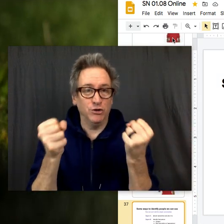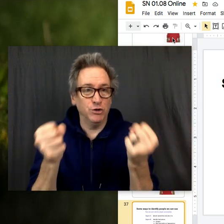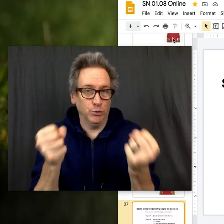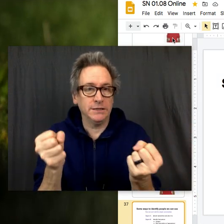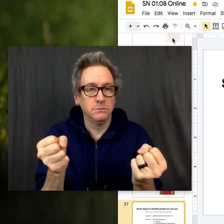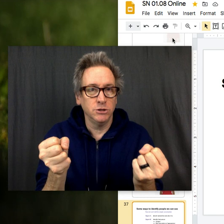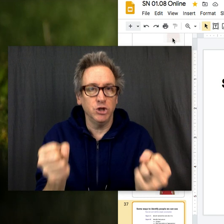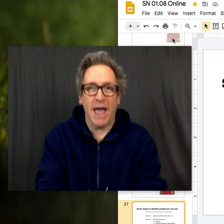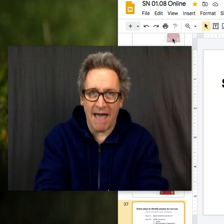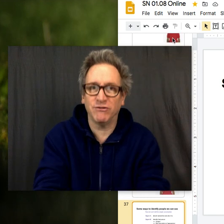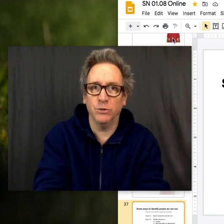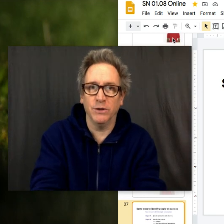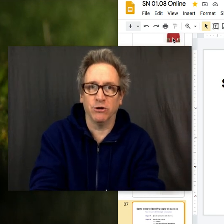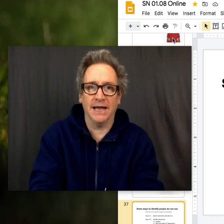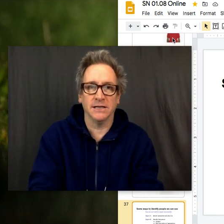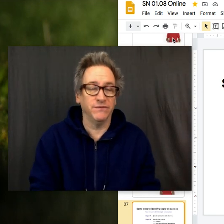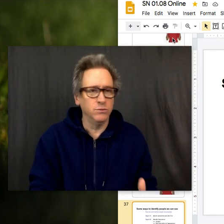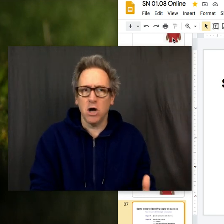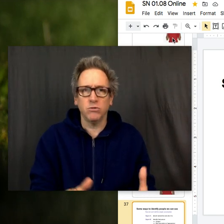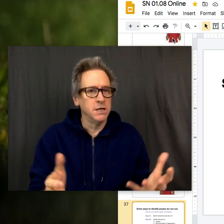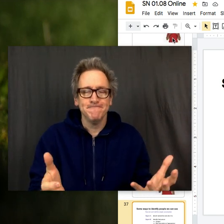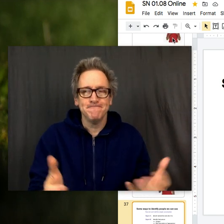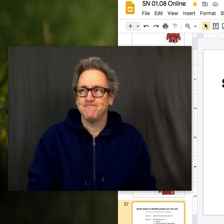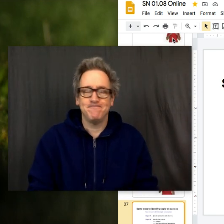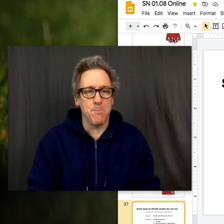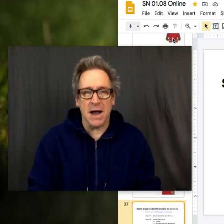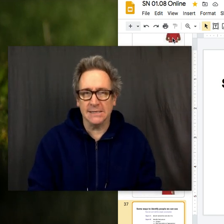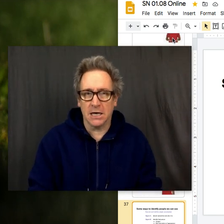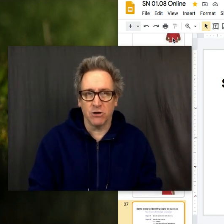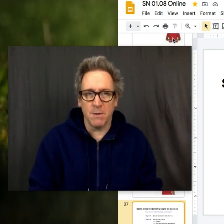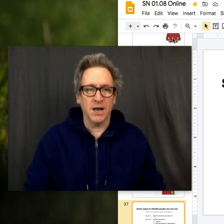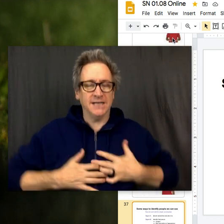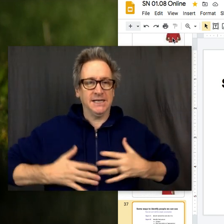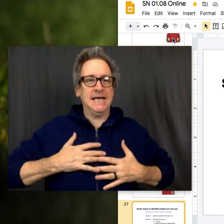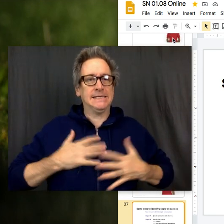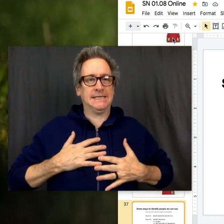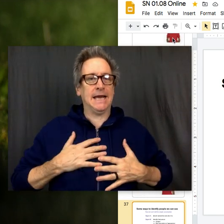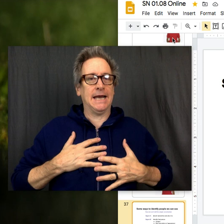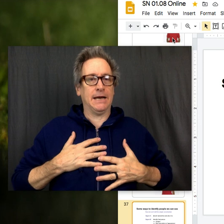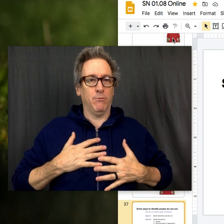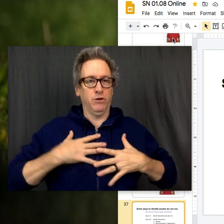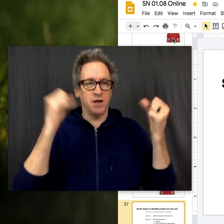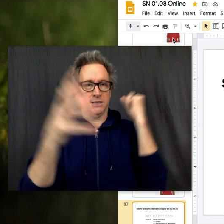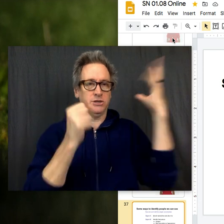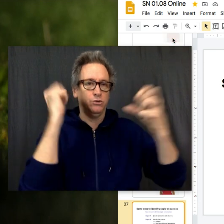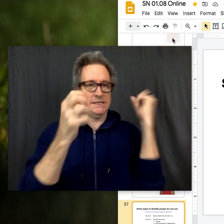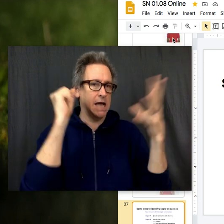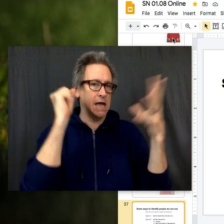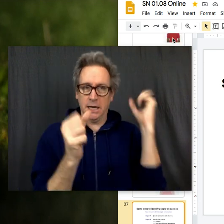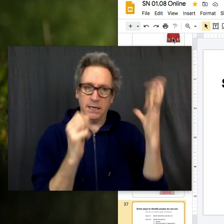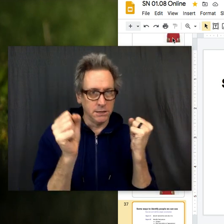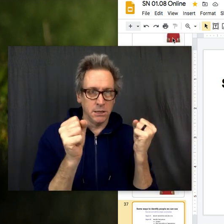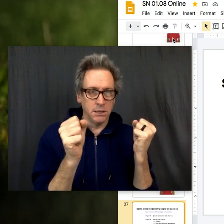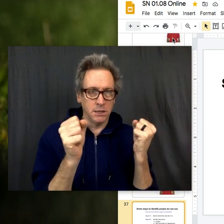have to do it. You have to do it with your hands. If you don't, your body's not going to remember. It's a kinesthetic memory. You've got to